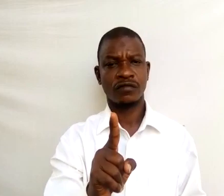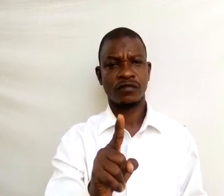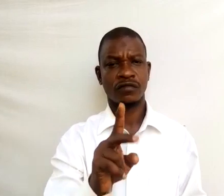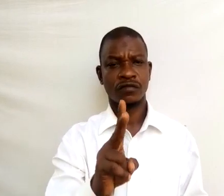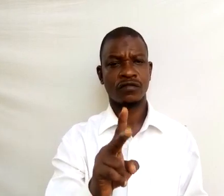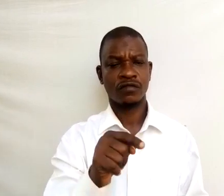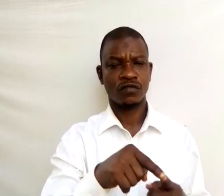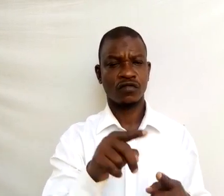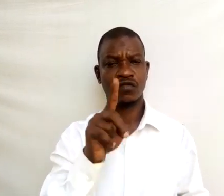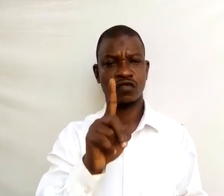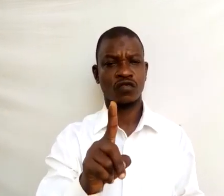one-to-one mapping.